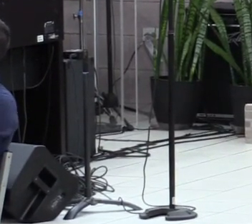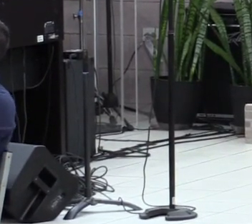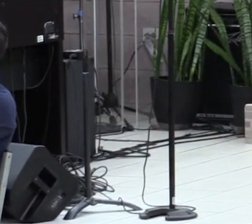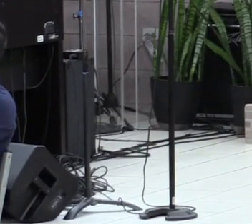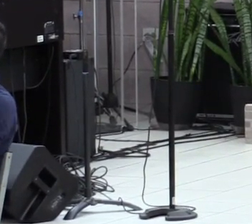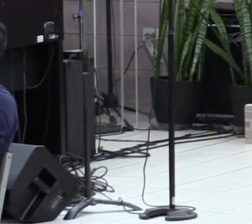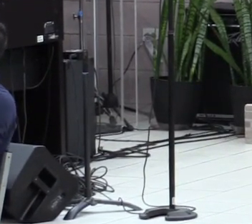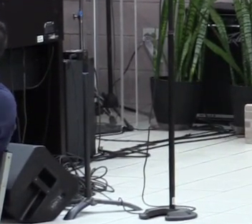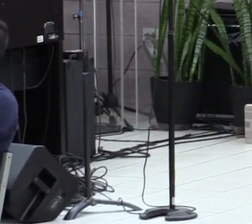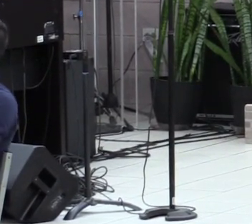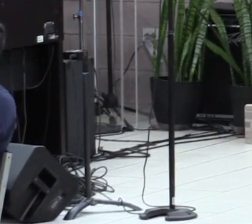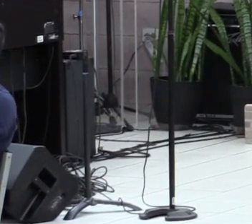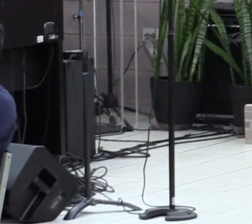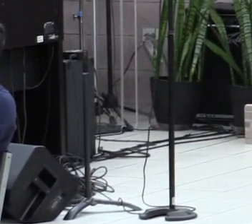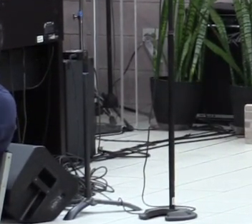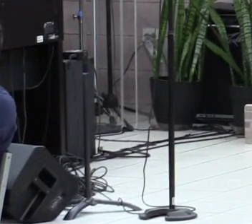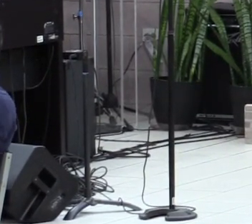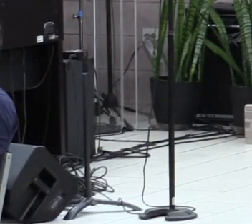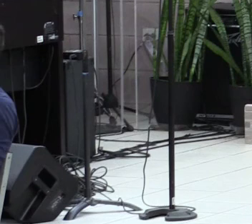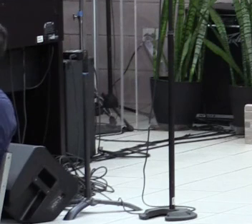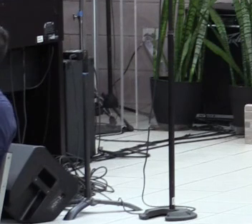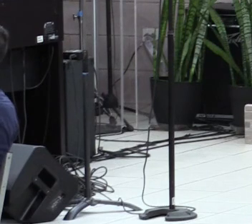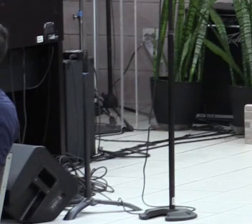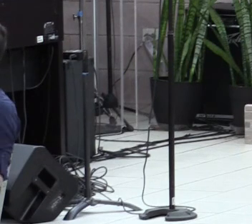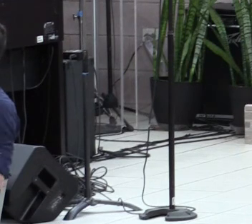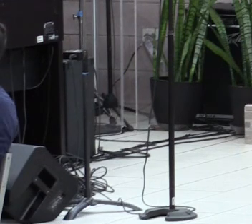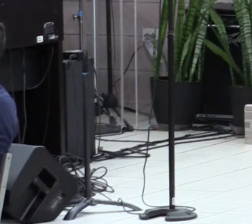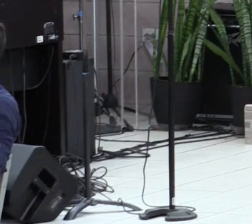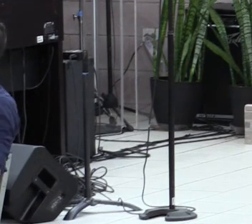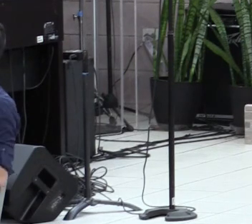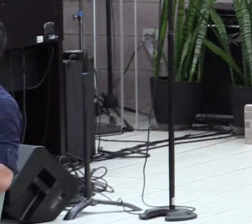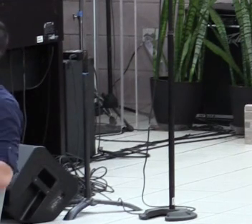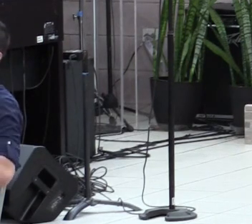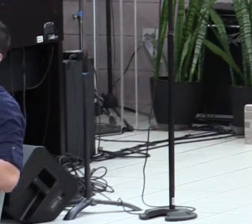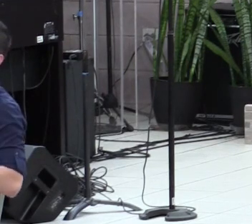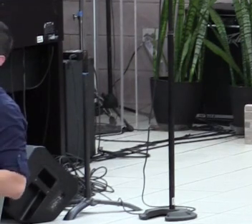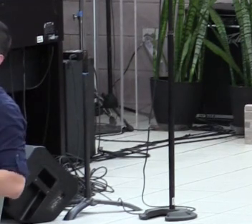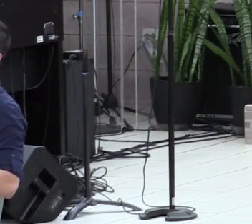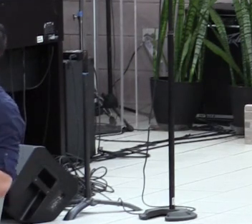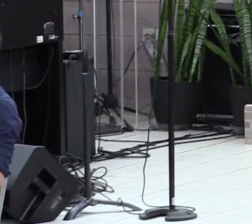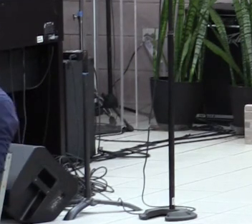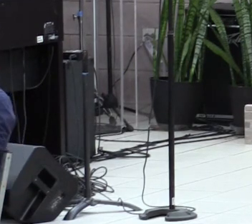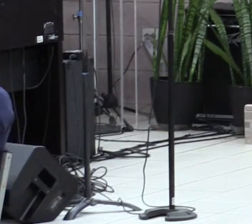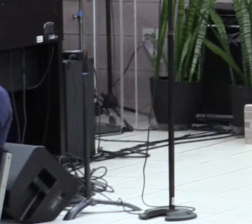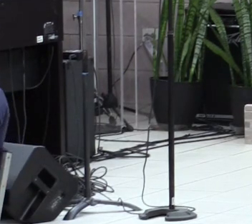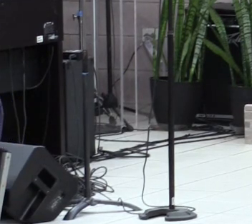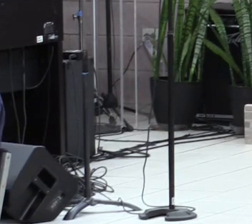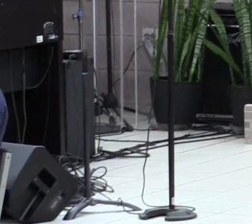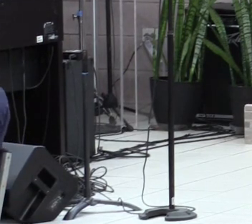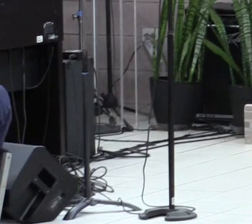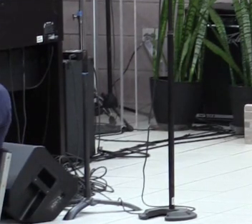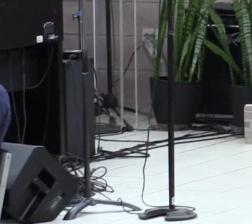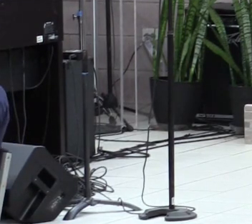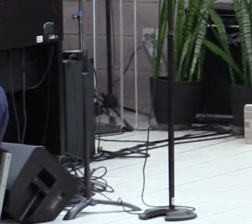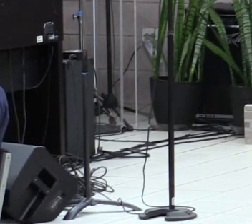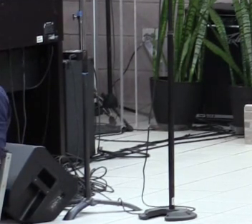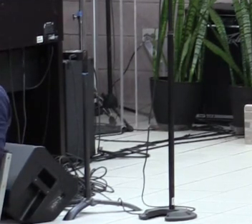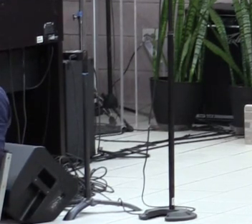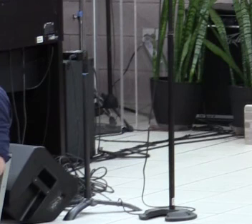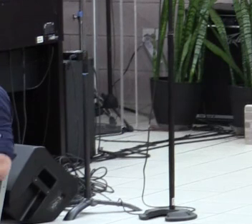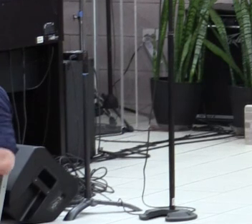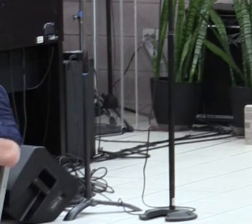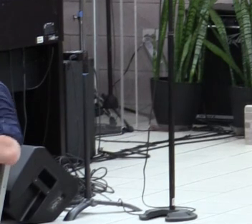you are a present help in time of joy, in time of need, in time of sorrow and grief, and in